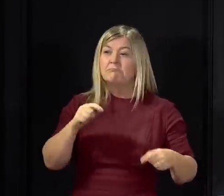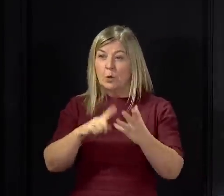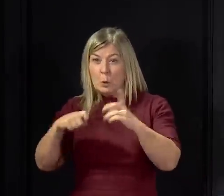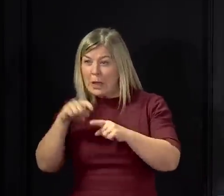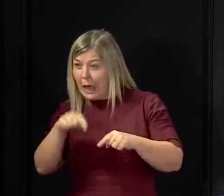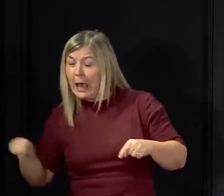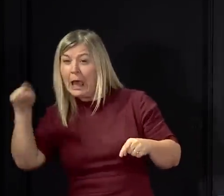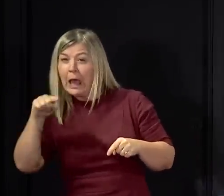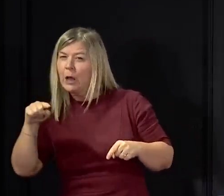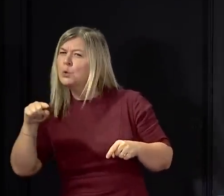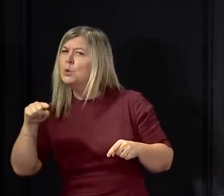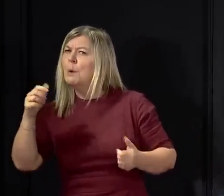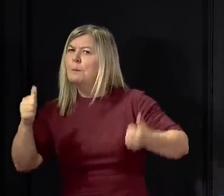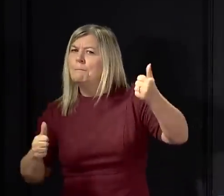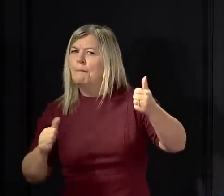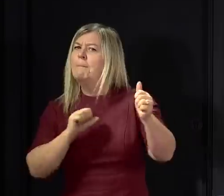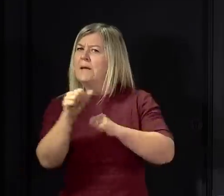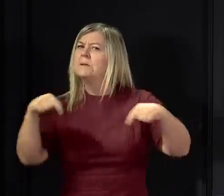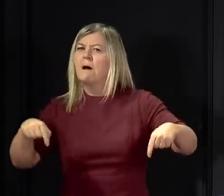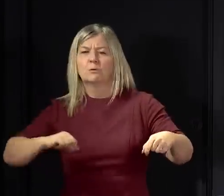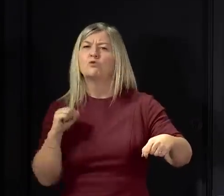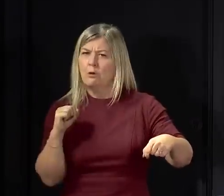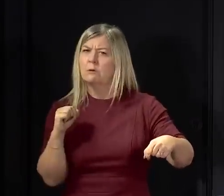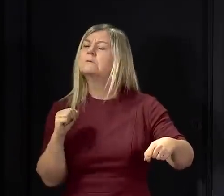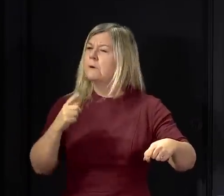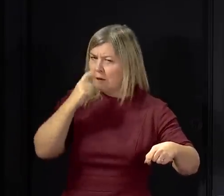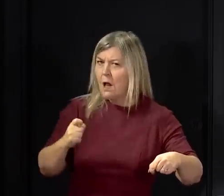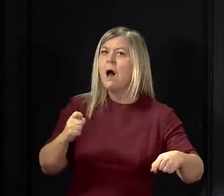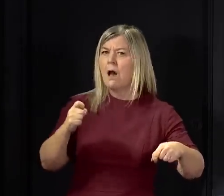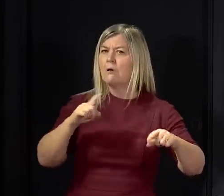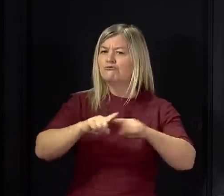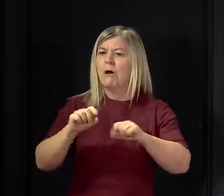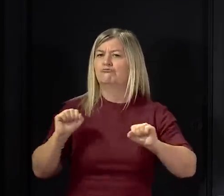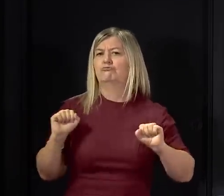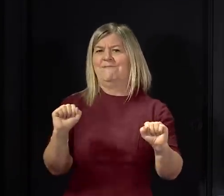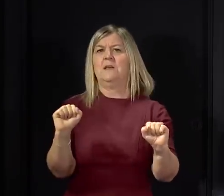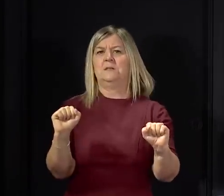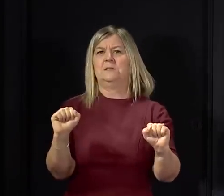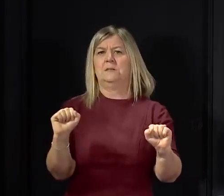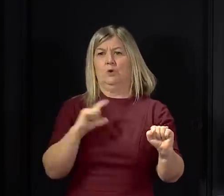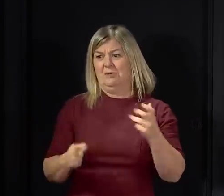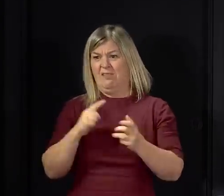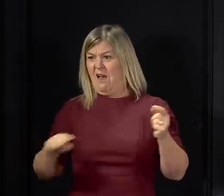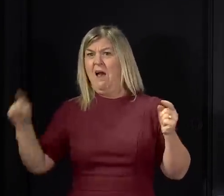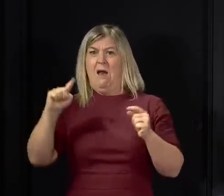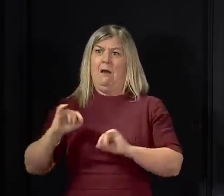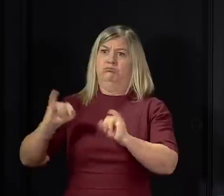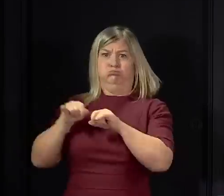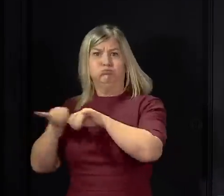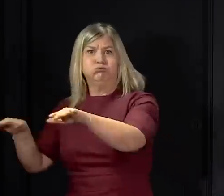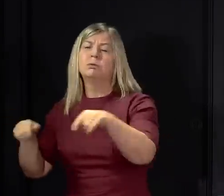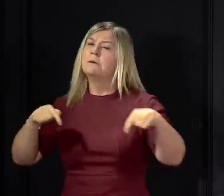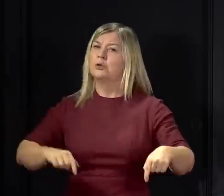is that we still do have the chance to act on a preventative basis. So I want to set